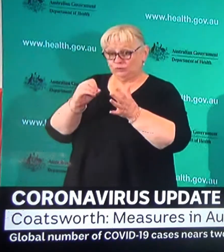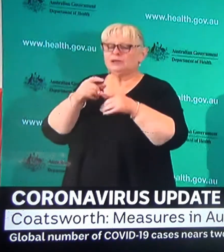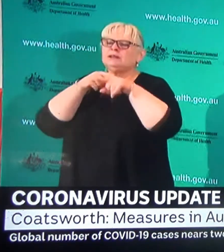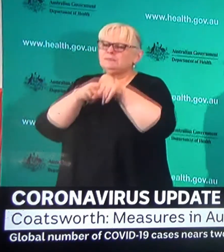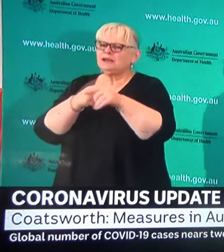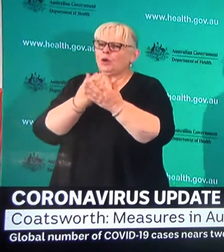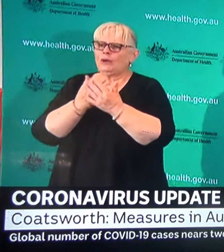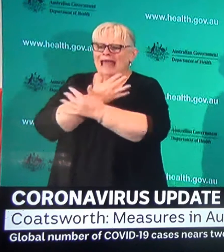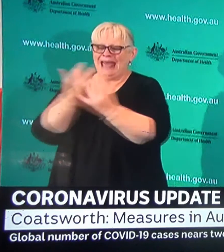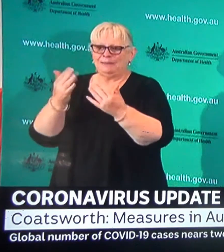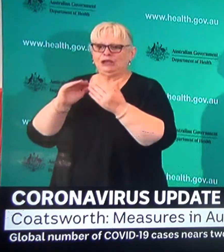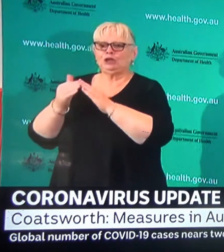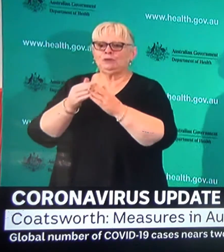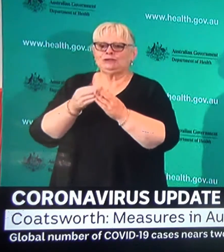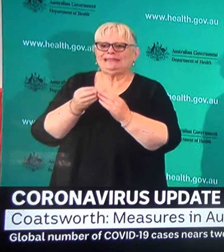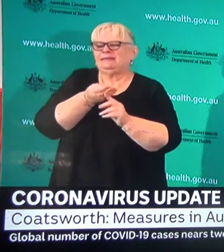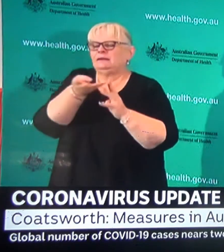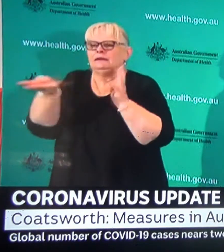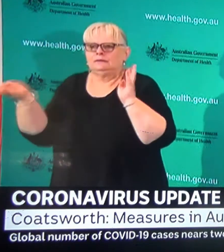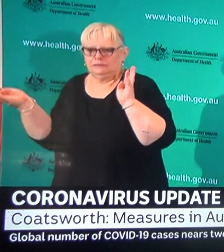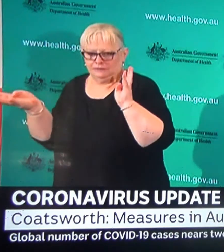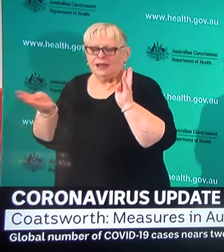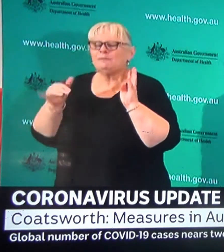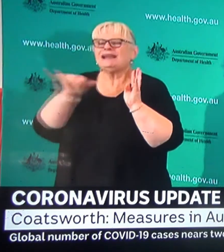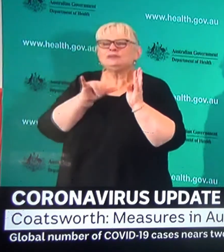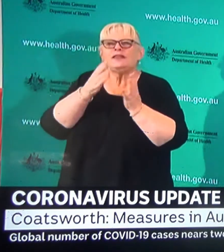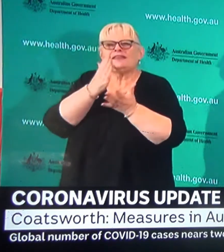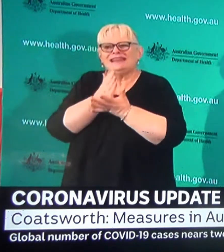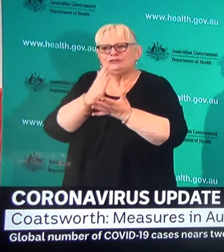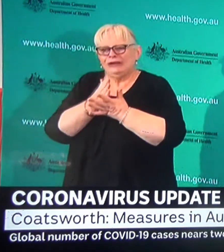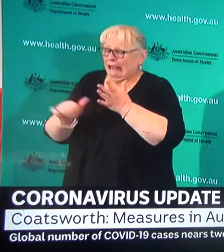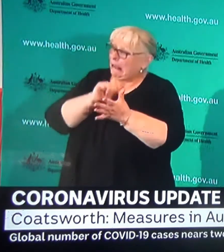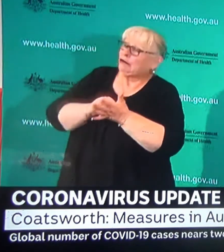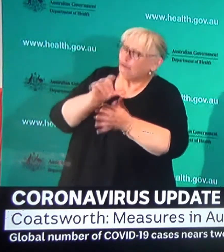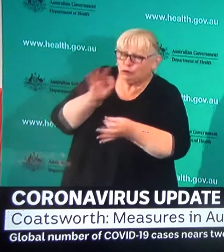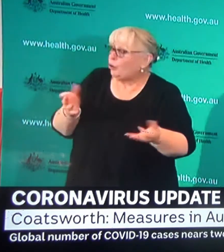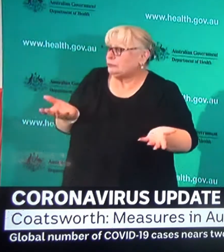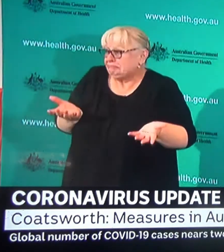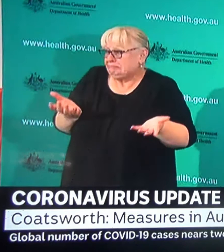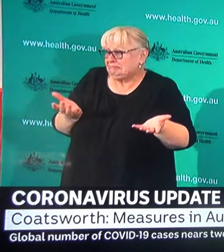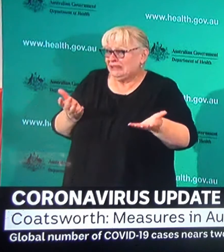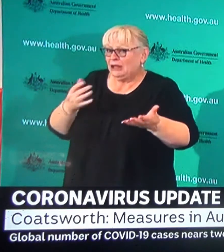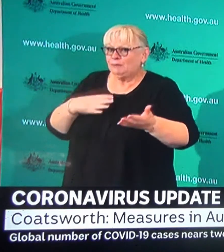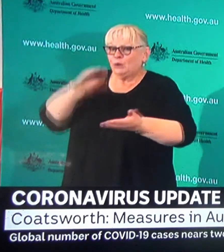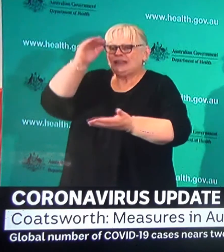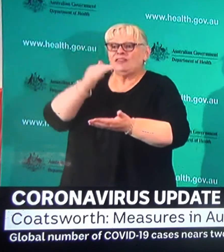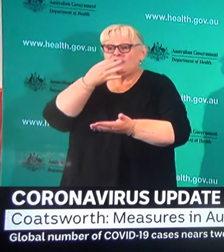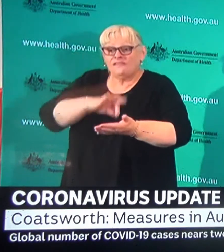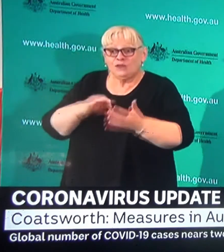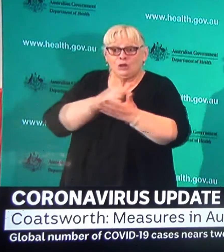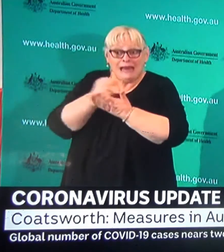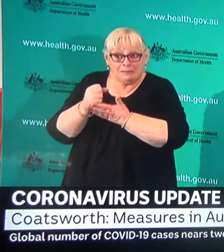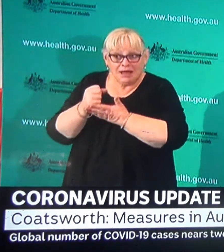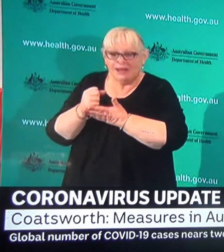of community cases that we've got. It's whether that represents something that's accurate or not, because the lower number of cases you have, the